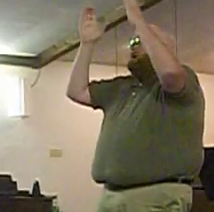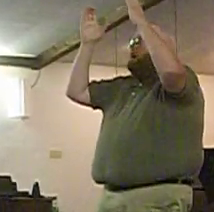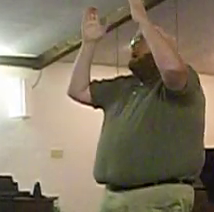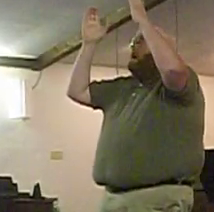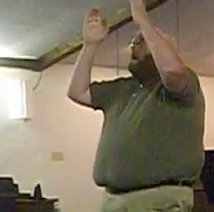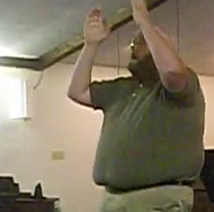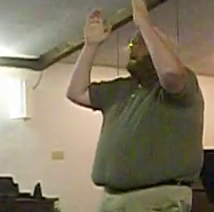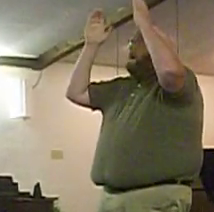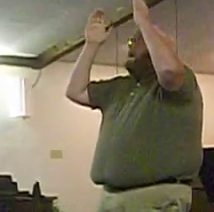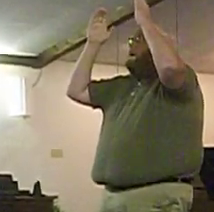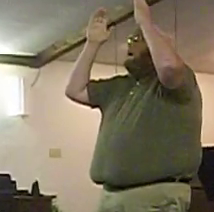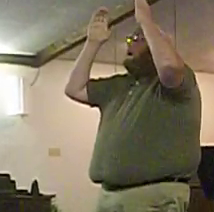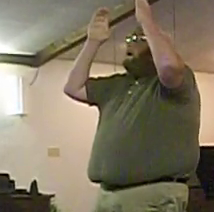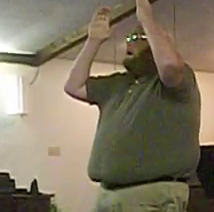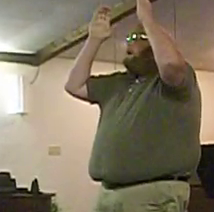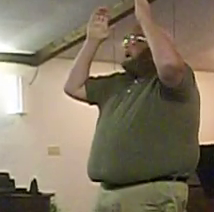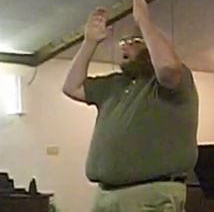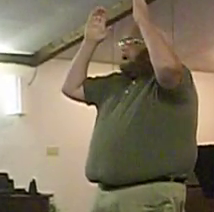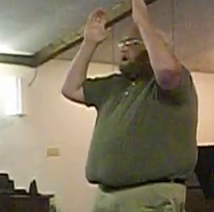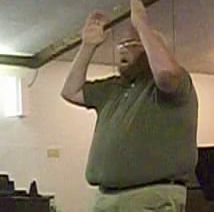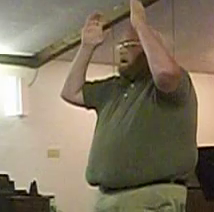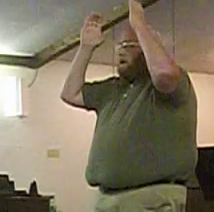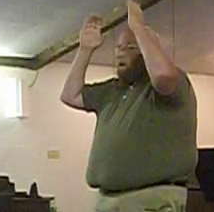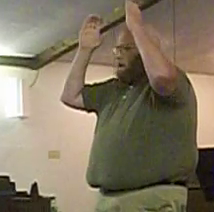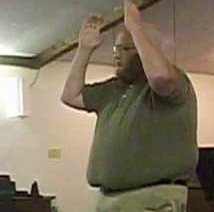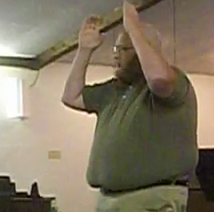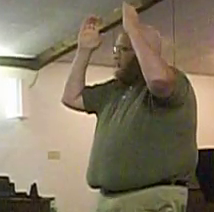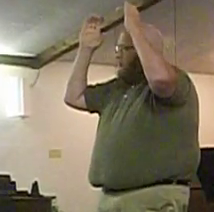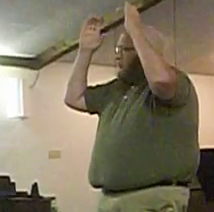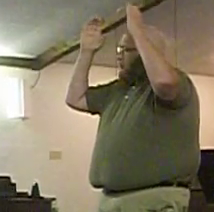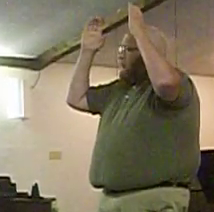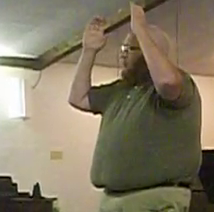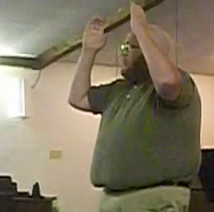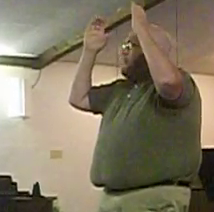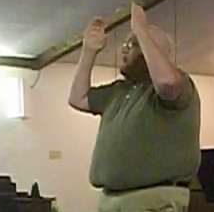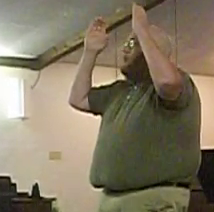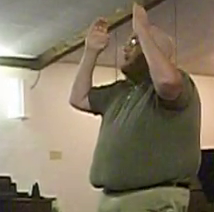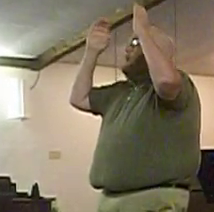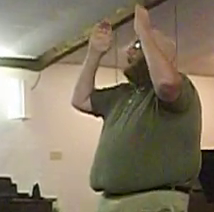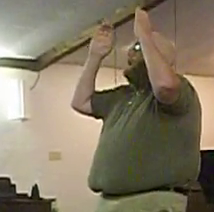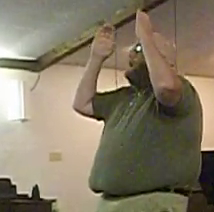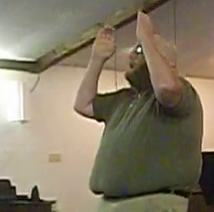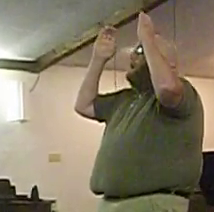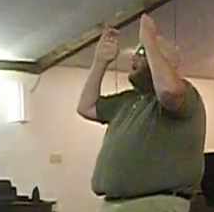walking right through the